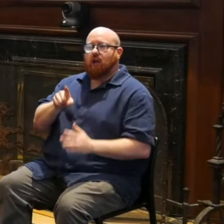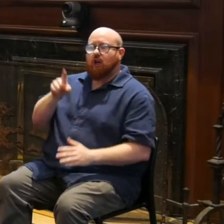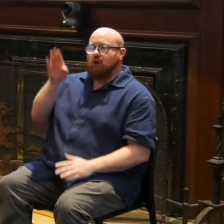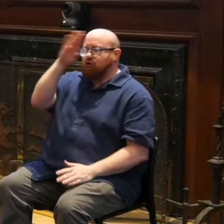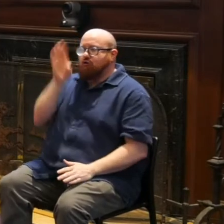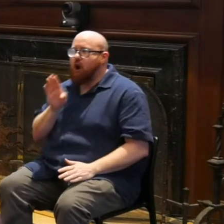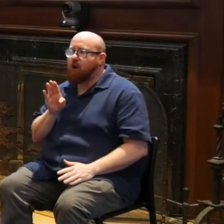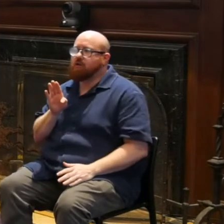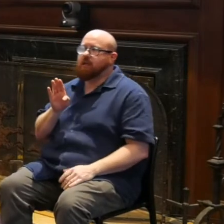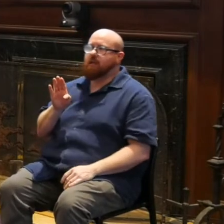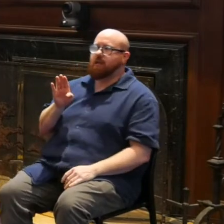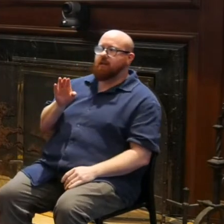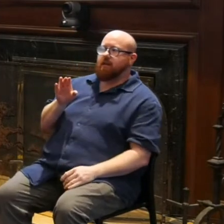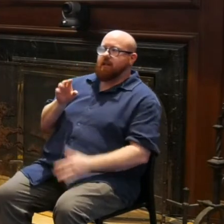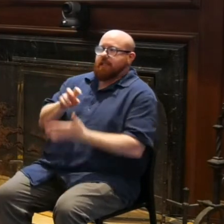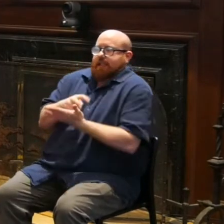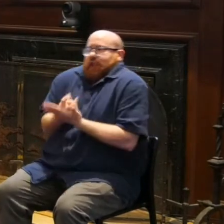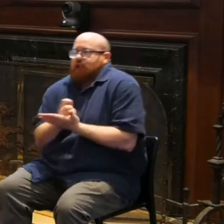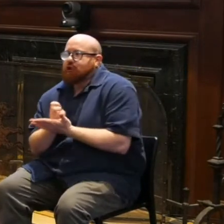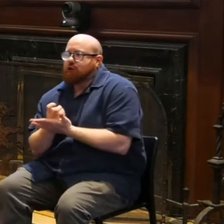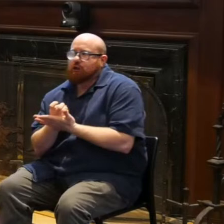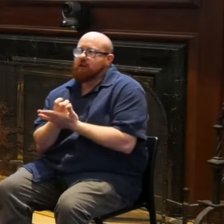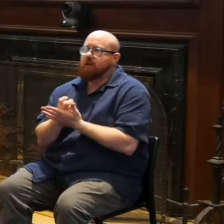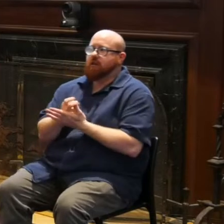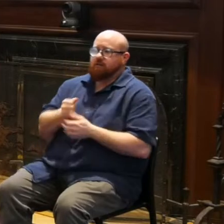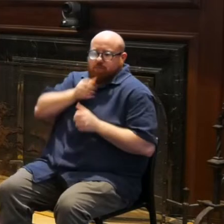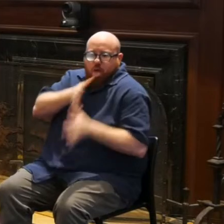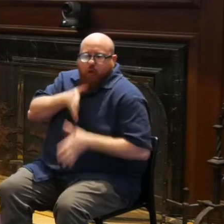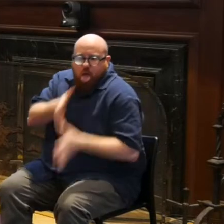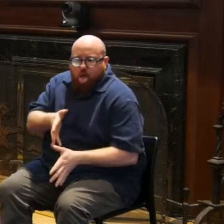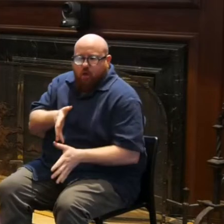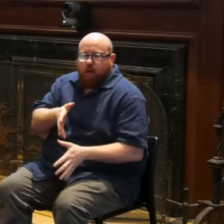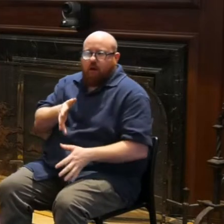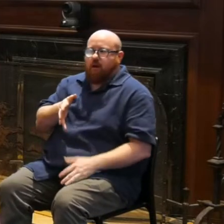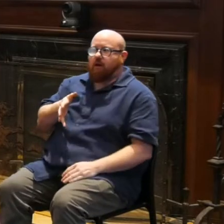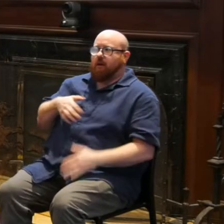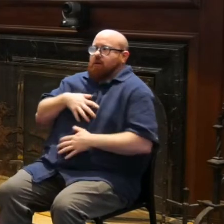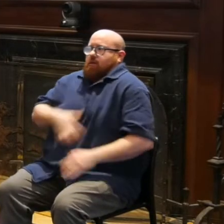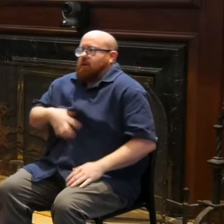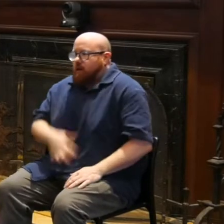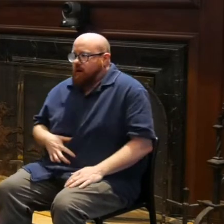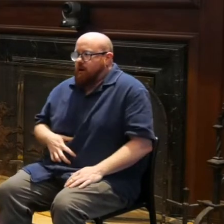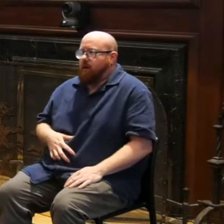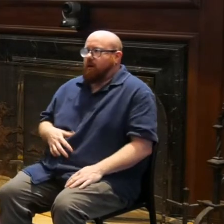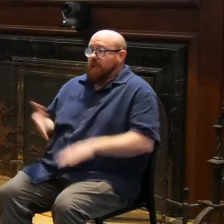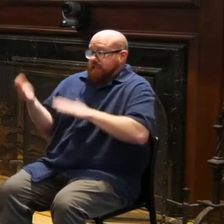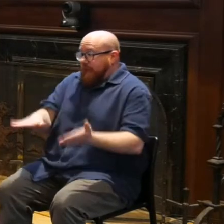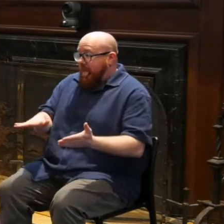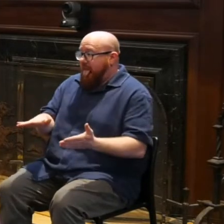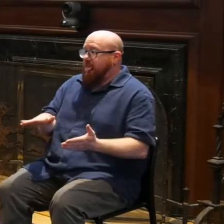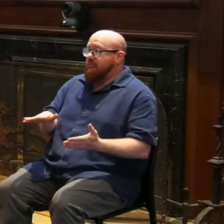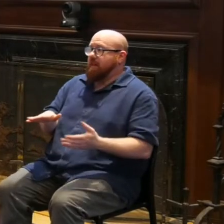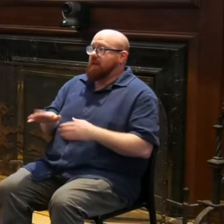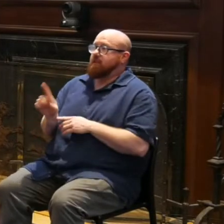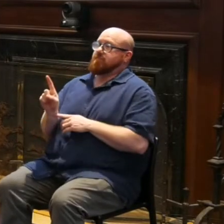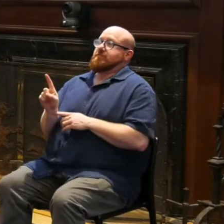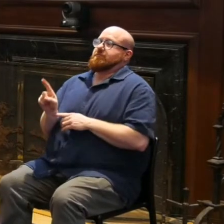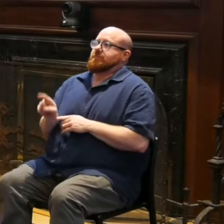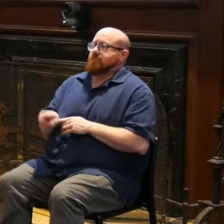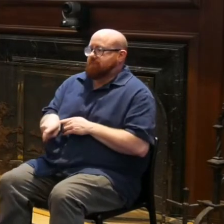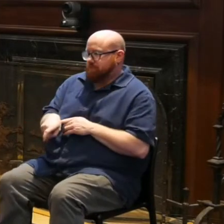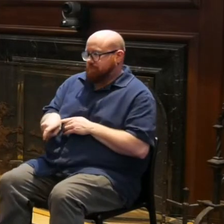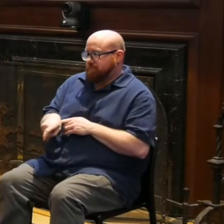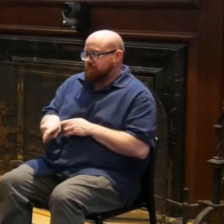shingles, nausea, vomiting, sudden death, erectile dysfunction, and an